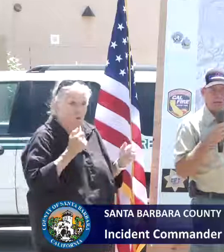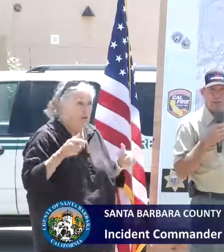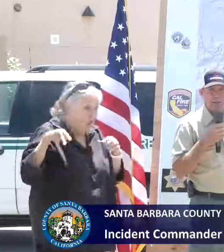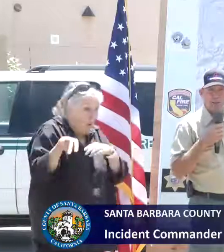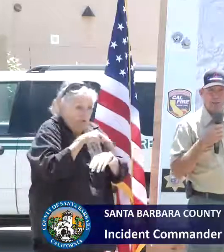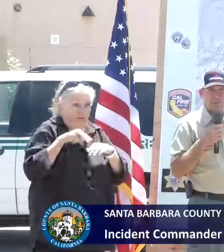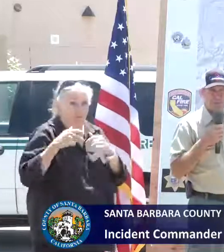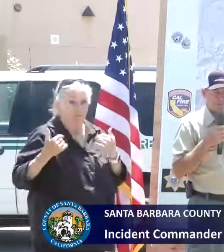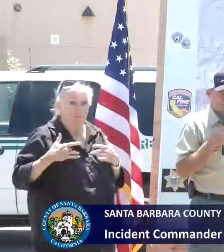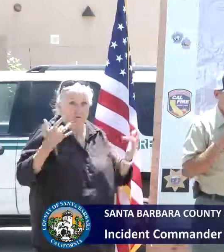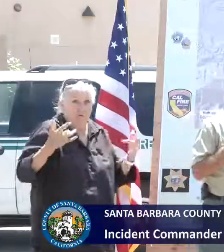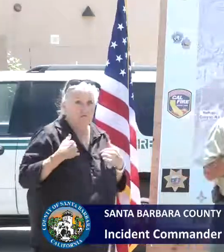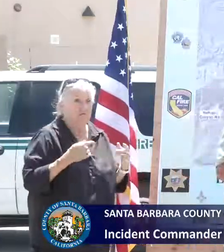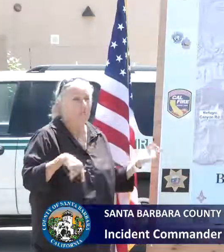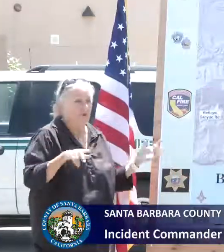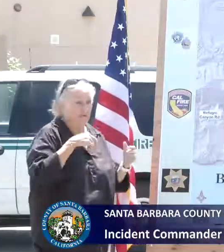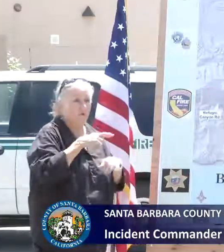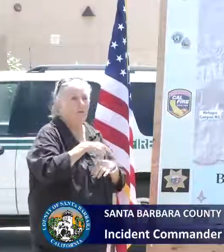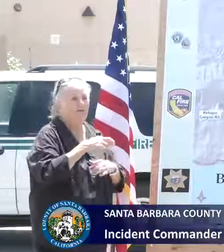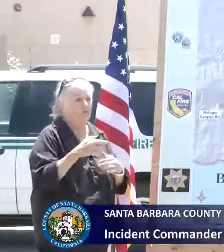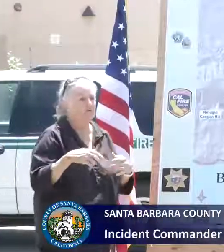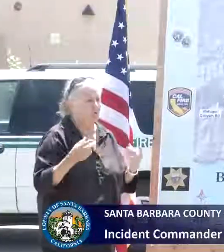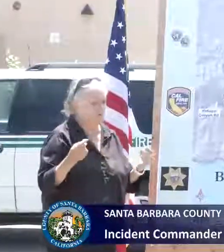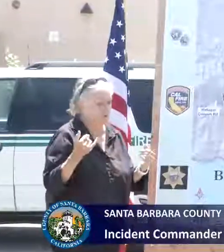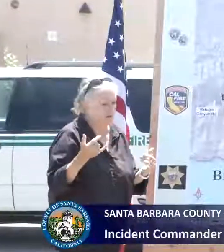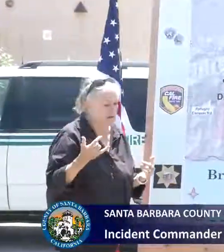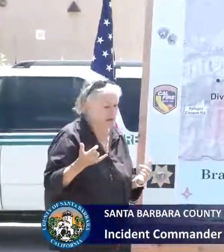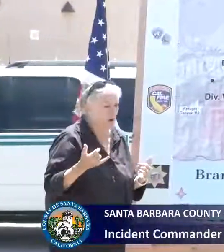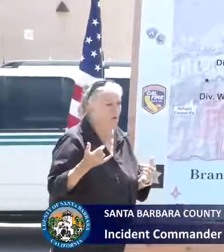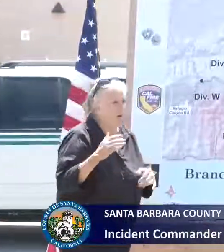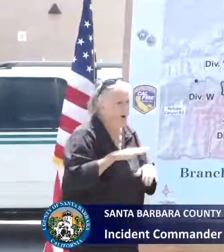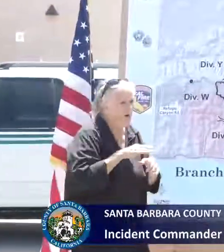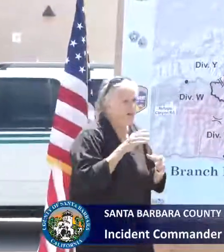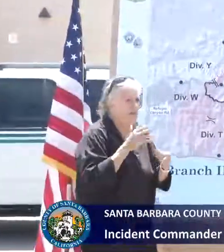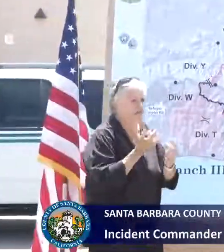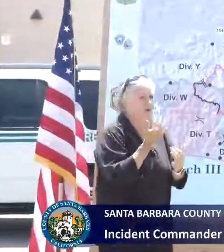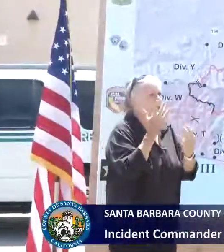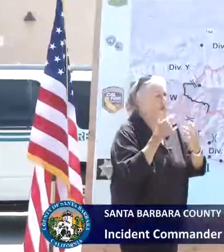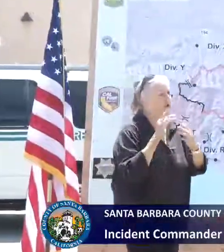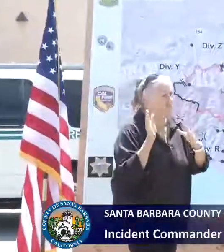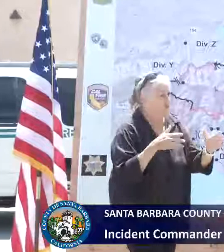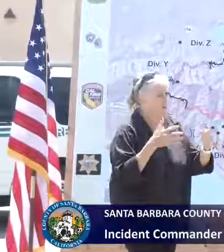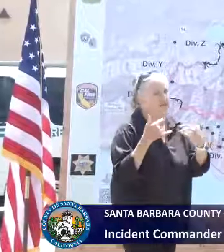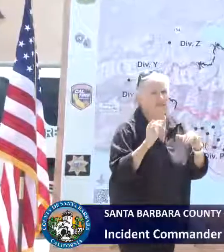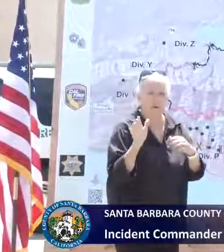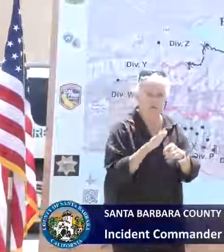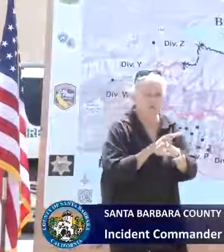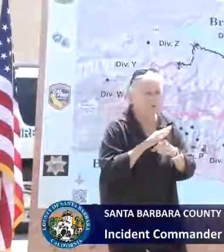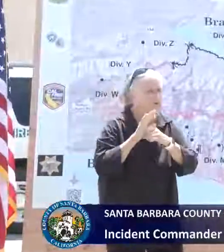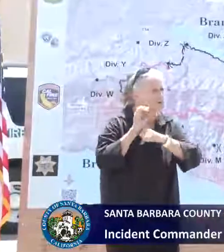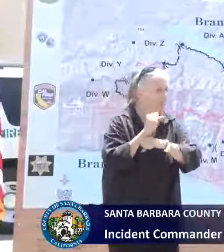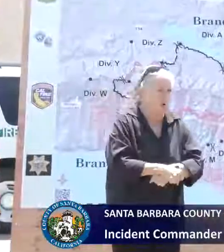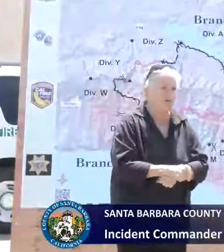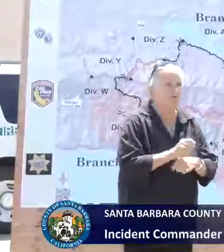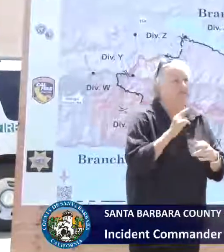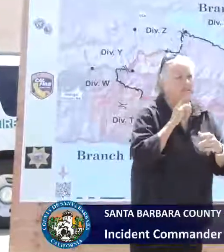of where we're at today with the resources and what they're doing on the fire and what the strategy is. Still full suppression strategy.